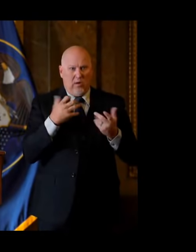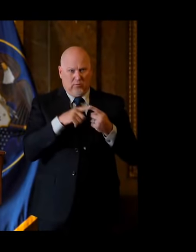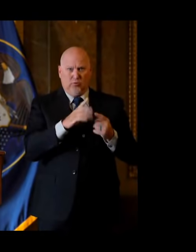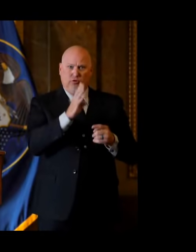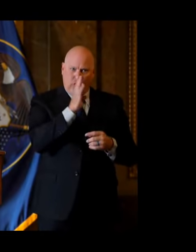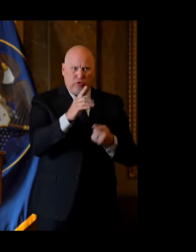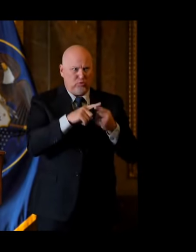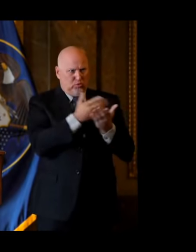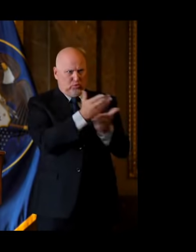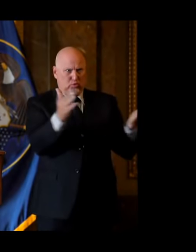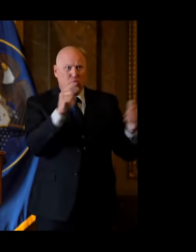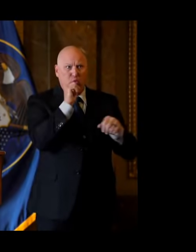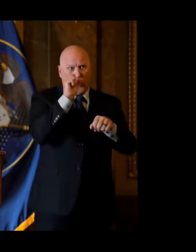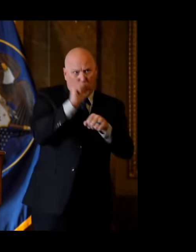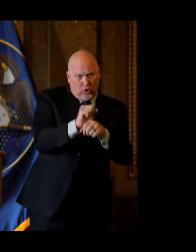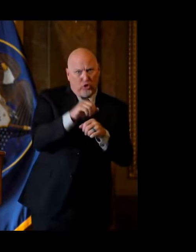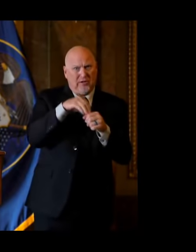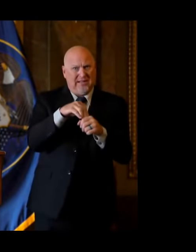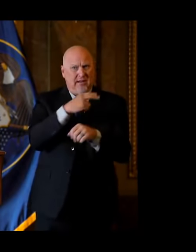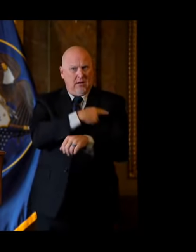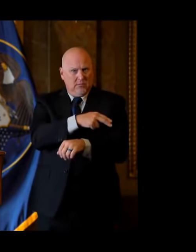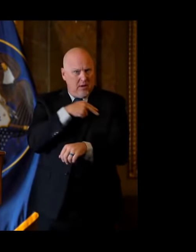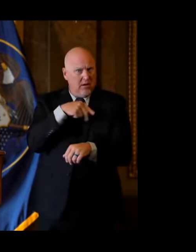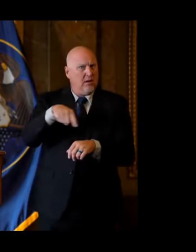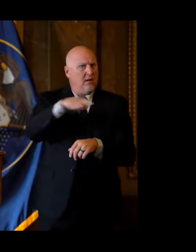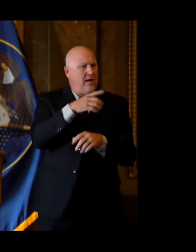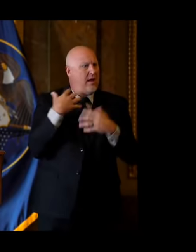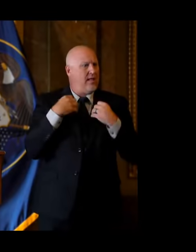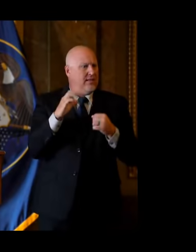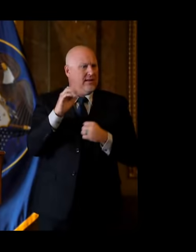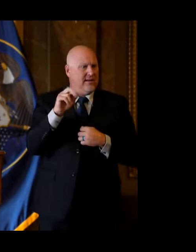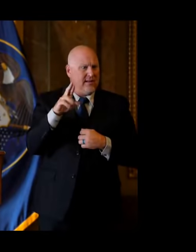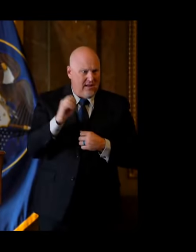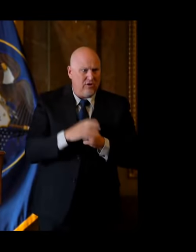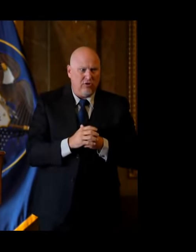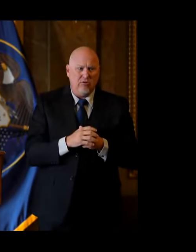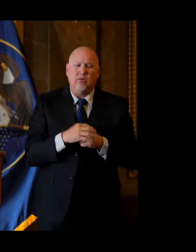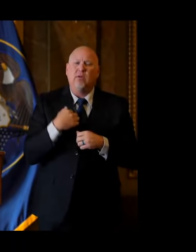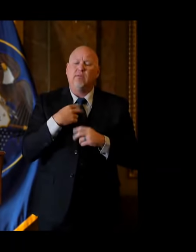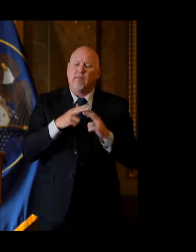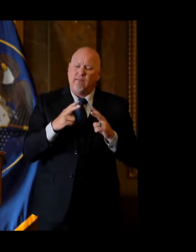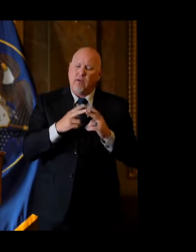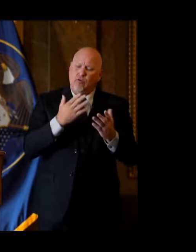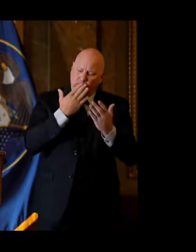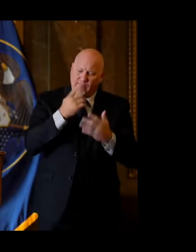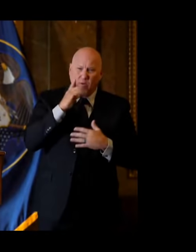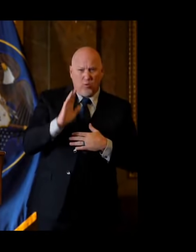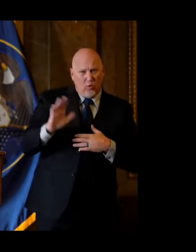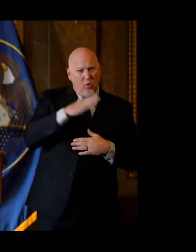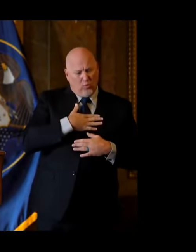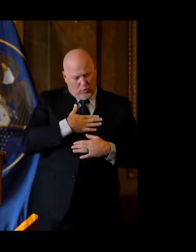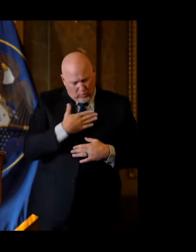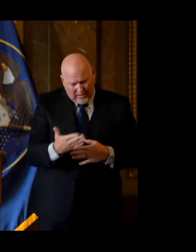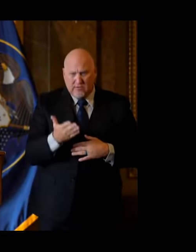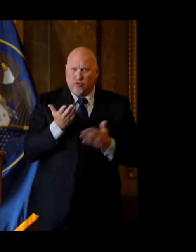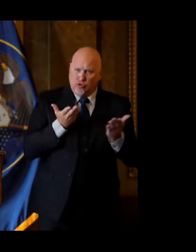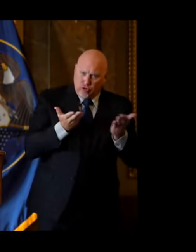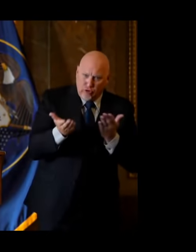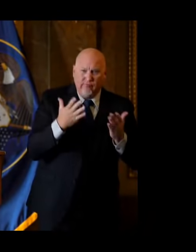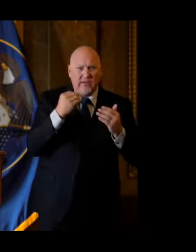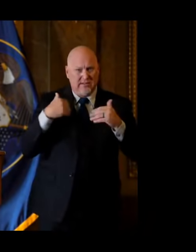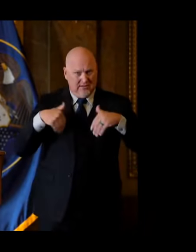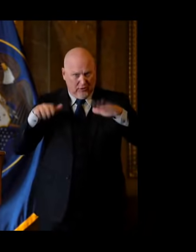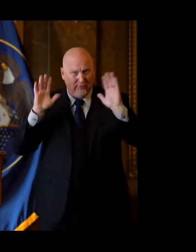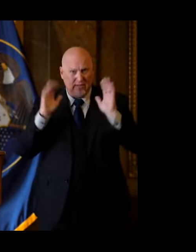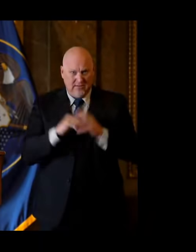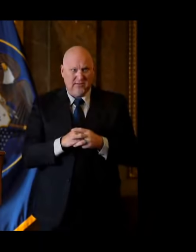we are grateful for your sacrifice and your service. And I'm sorry that you